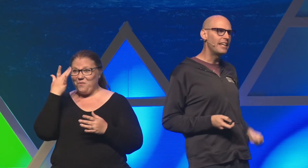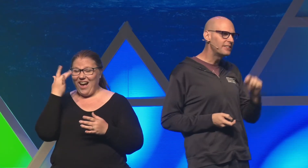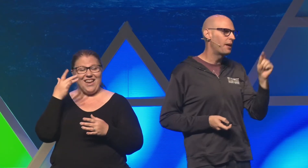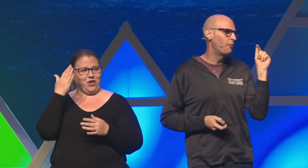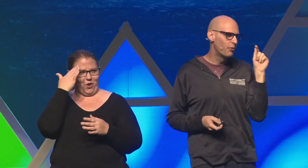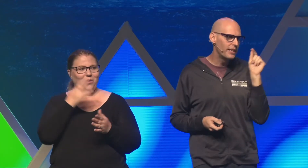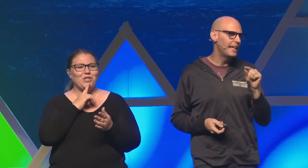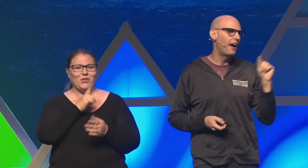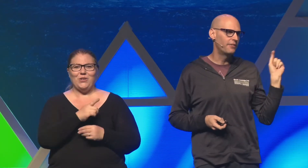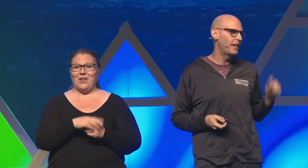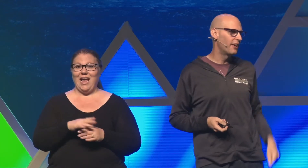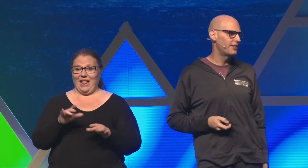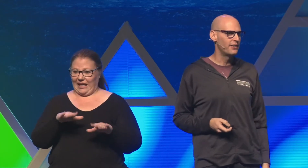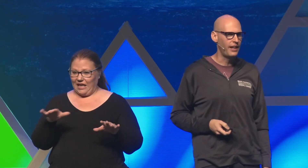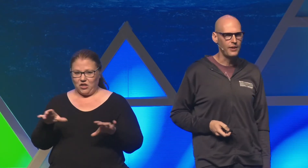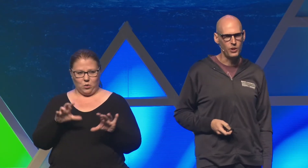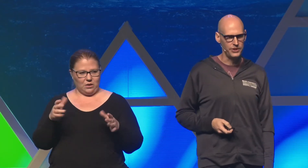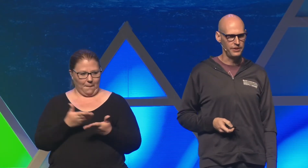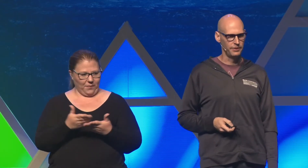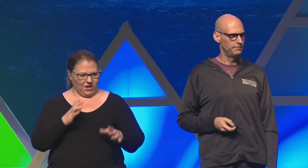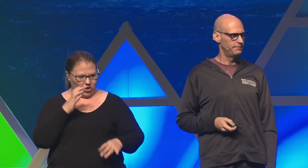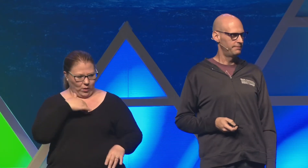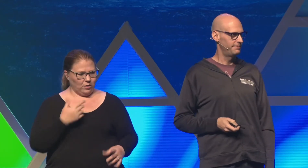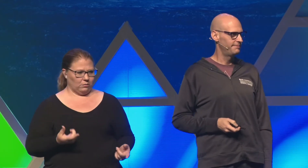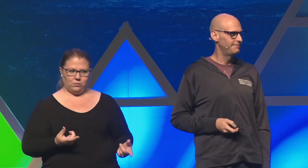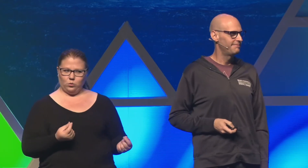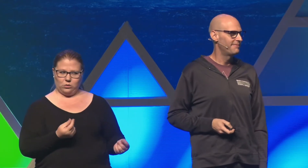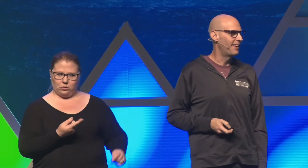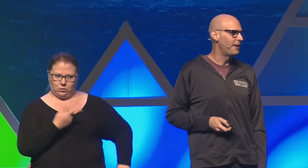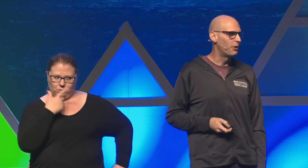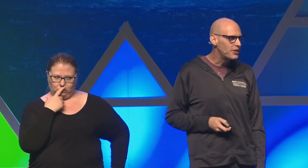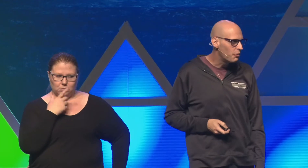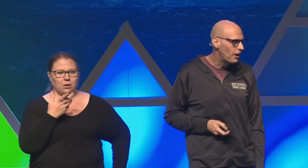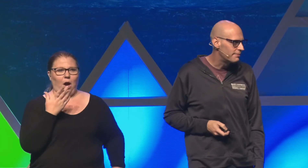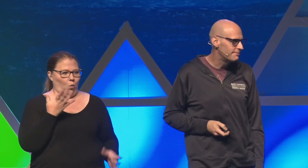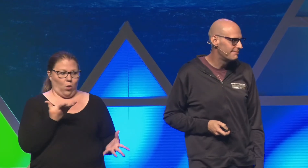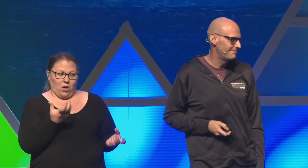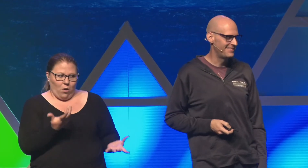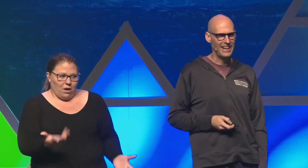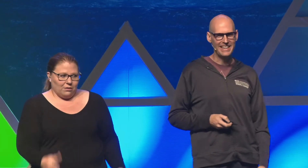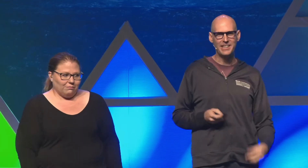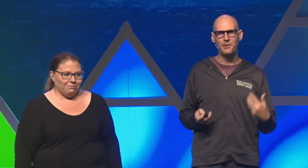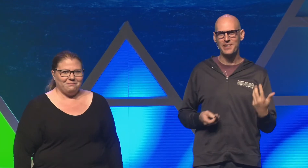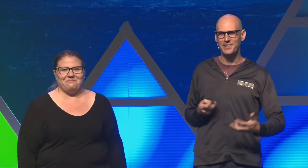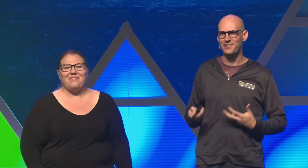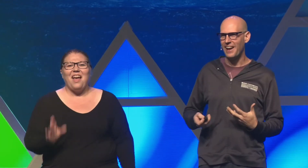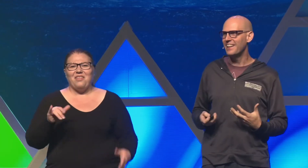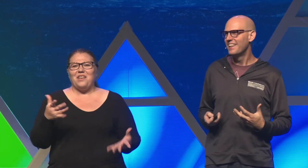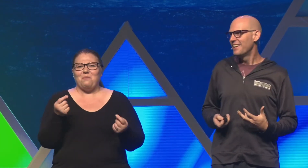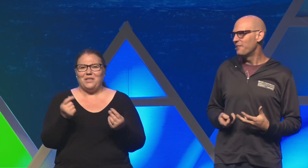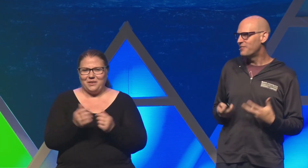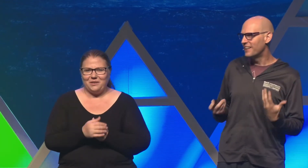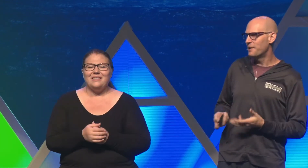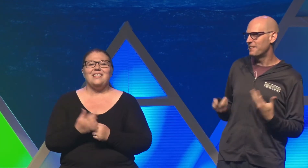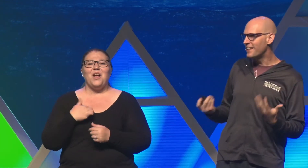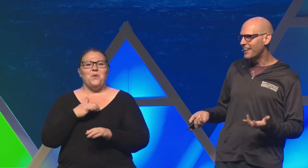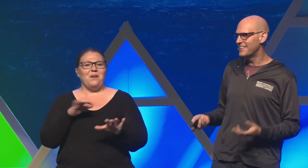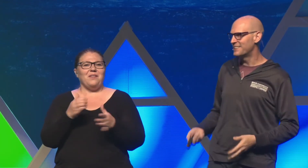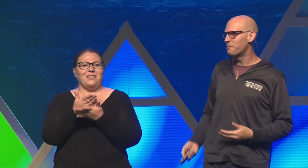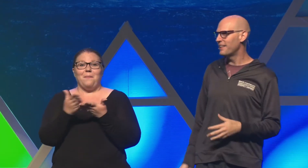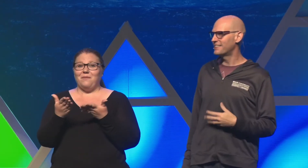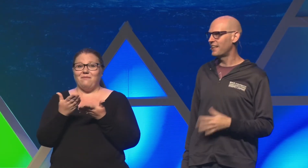Like, they do something really out of character, and you're like, what'd you do? Right? What do you want? Right? That's what we do, right? We've done